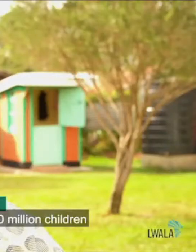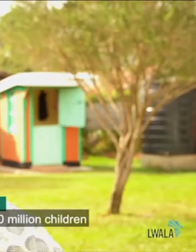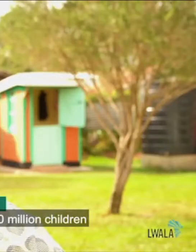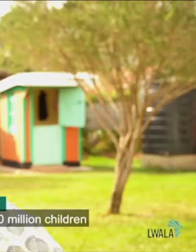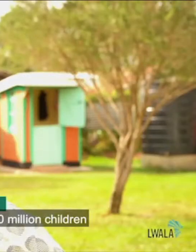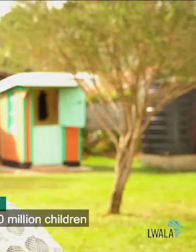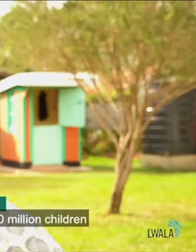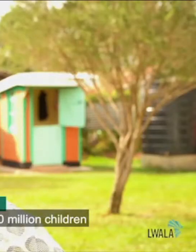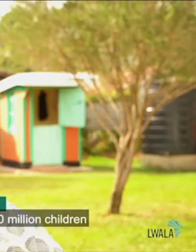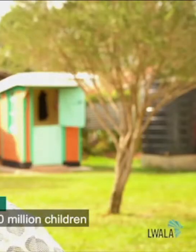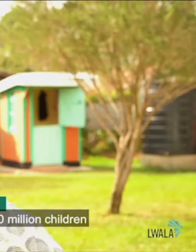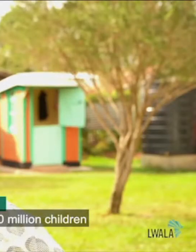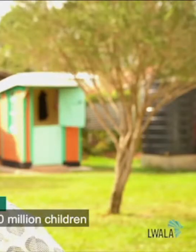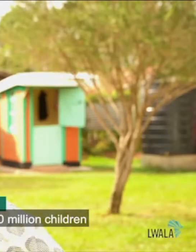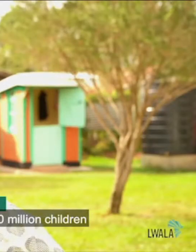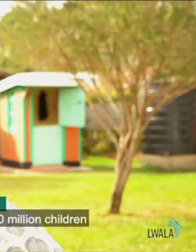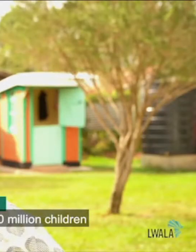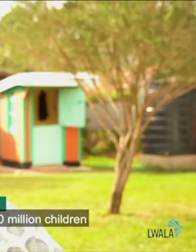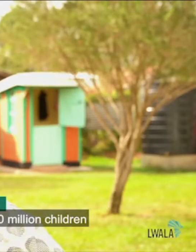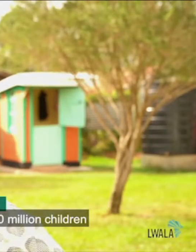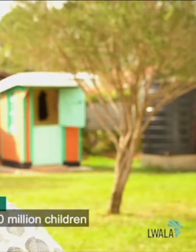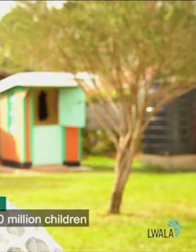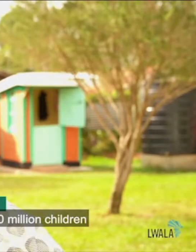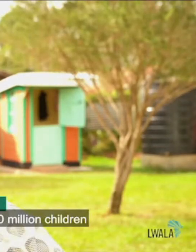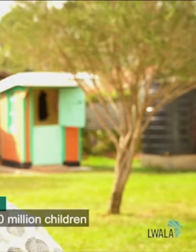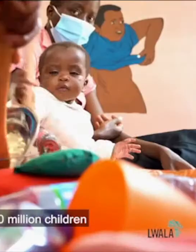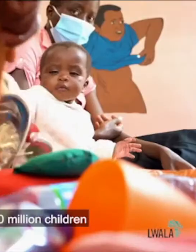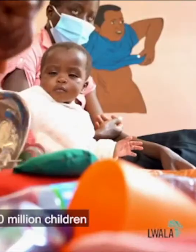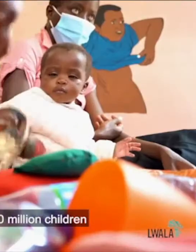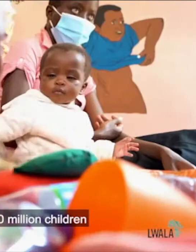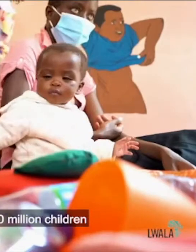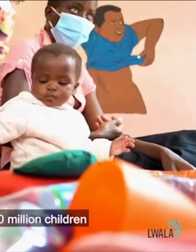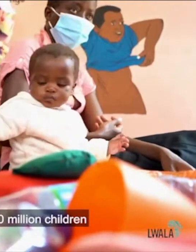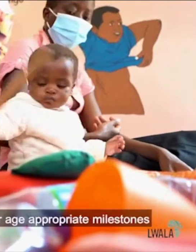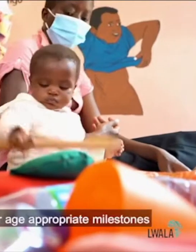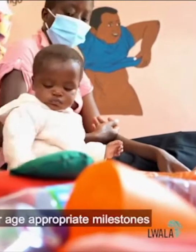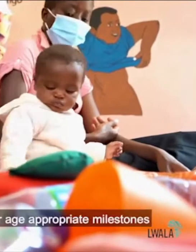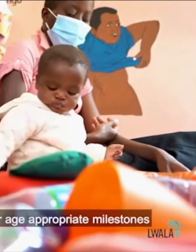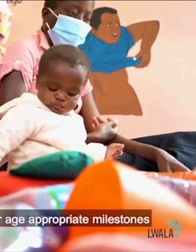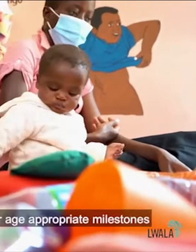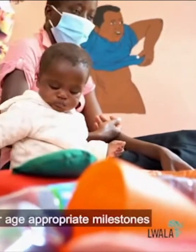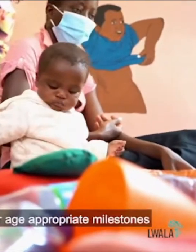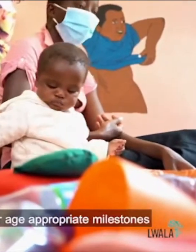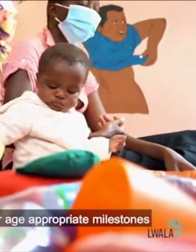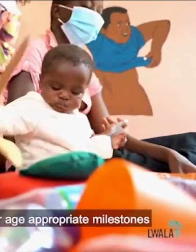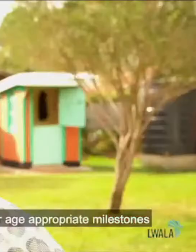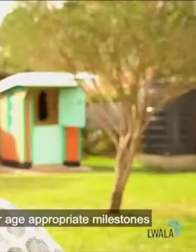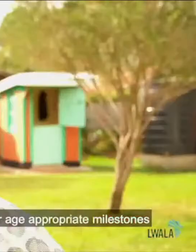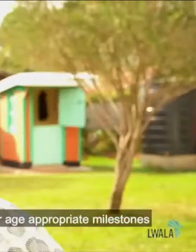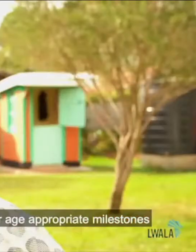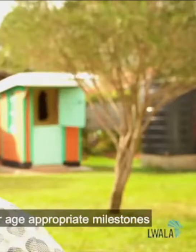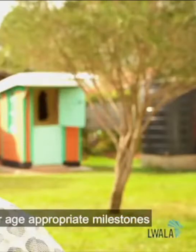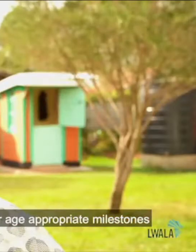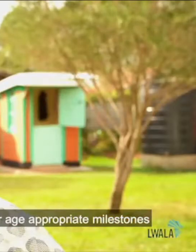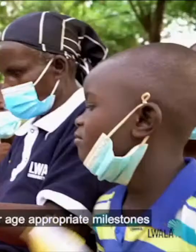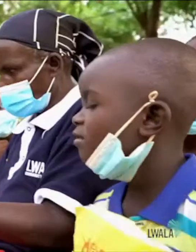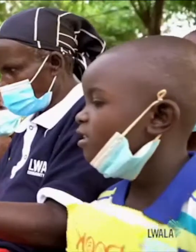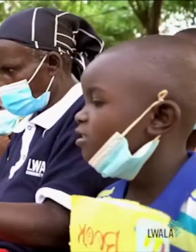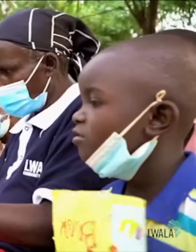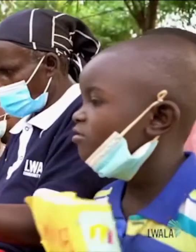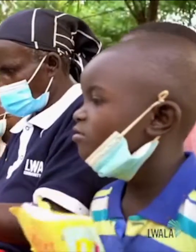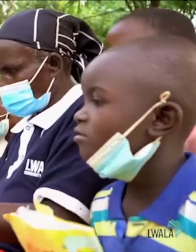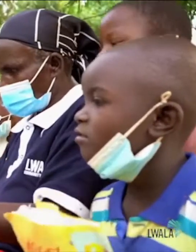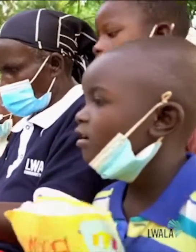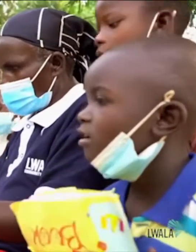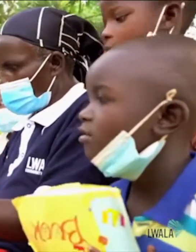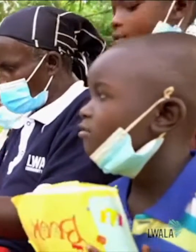Globally, we have over 250 million children who fail to reach their age-appropriate milestones. According